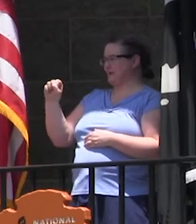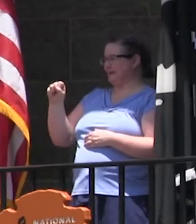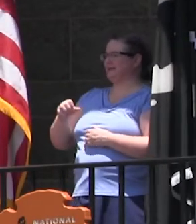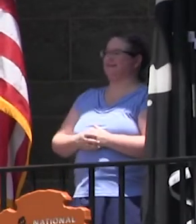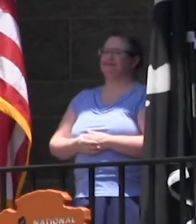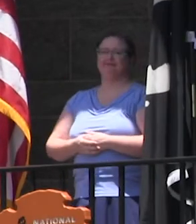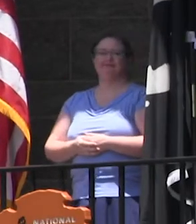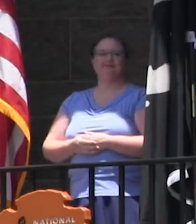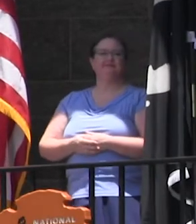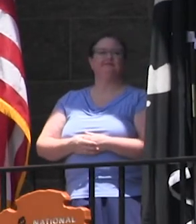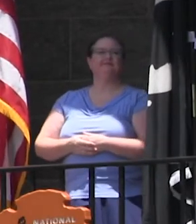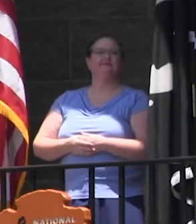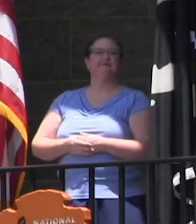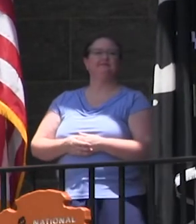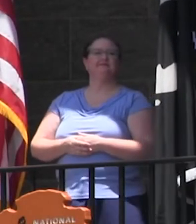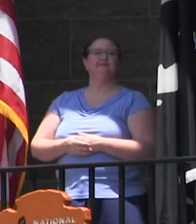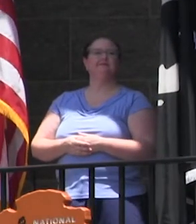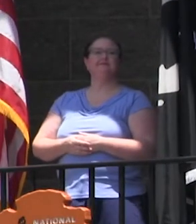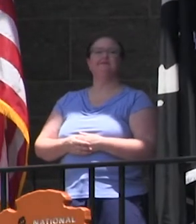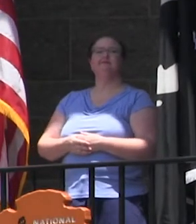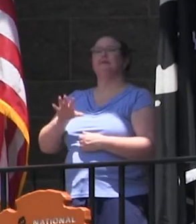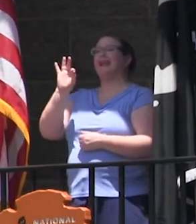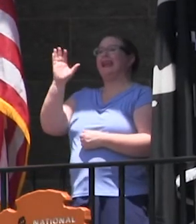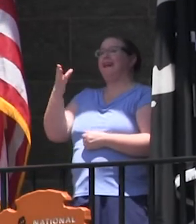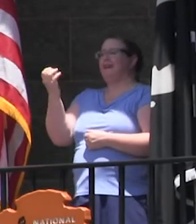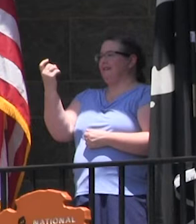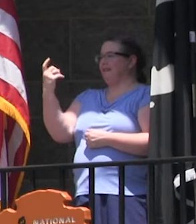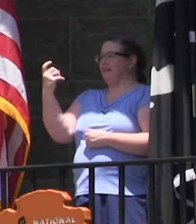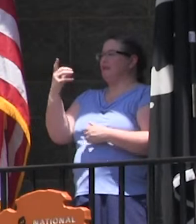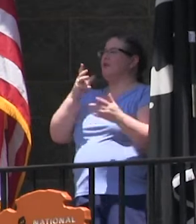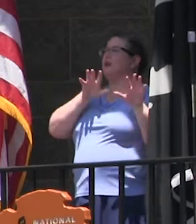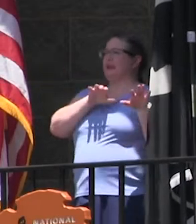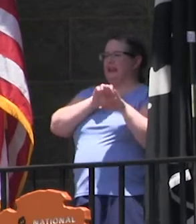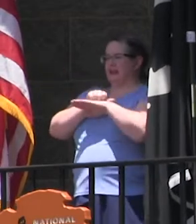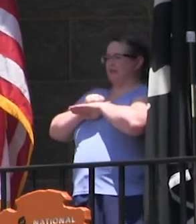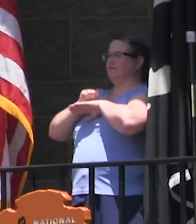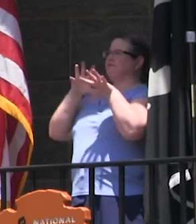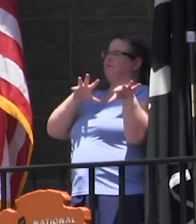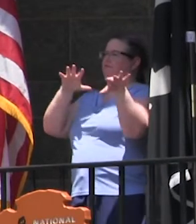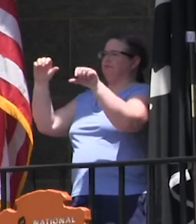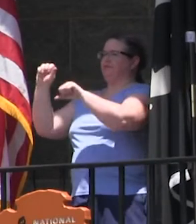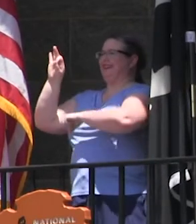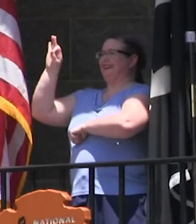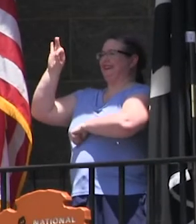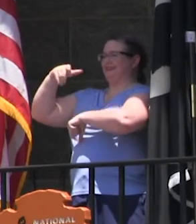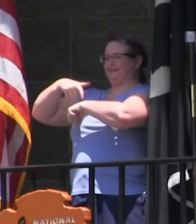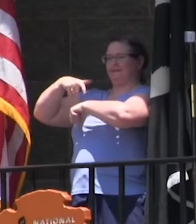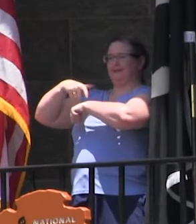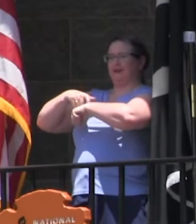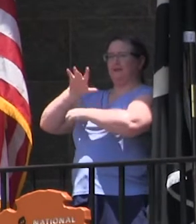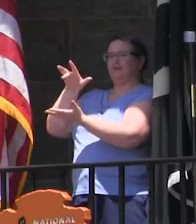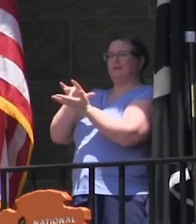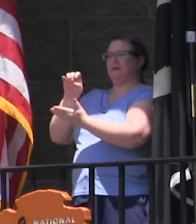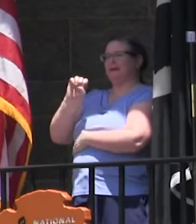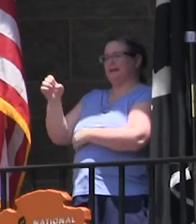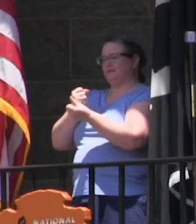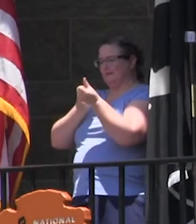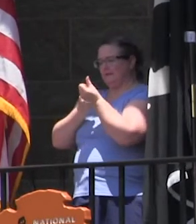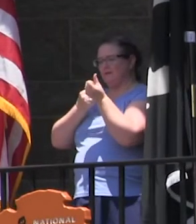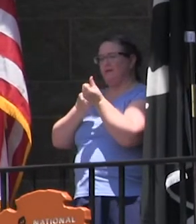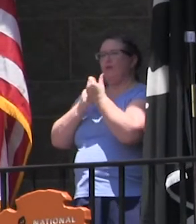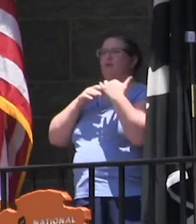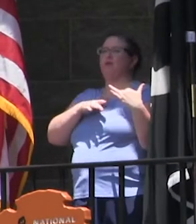Base. After 9/11, he deployed 9 times to the Middle East in support of the war on